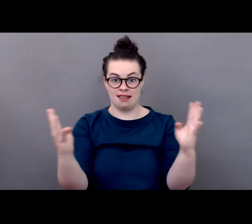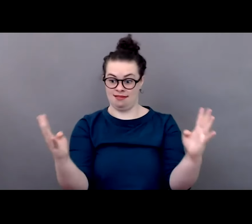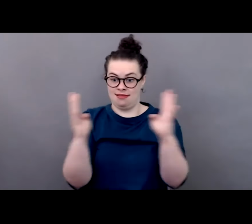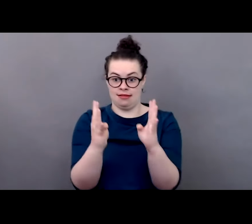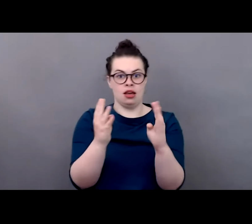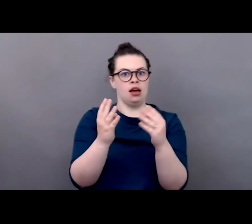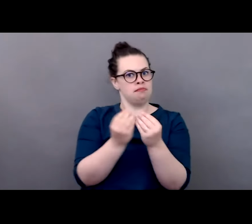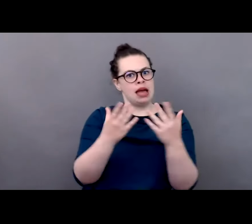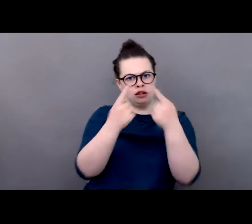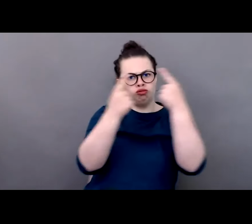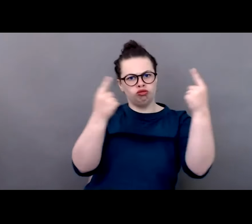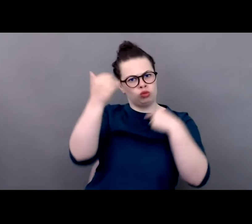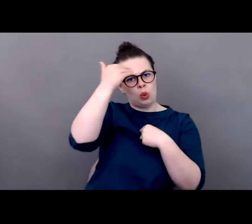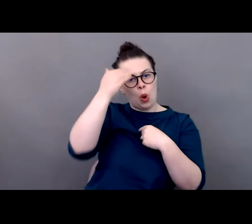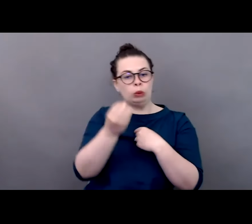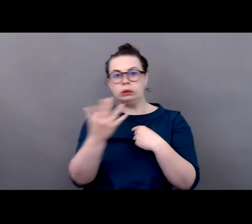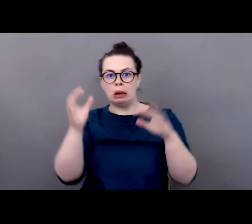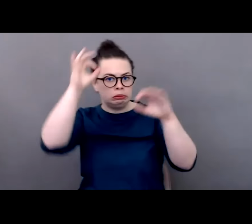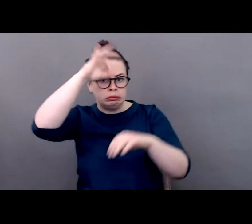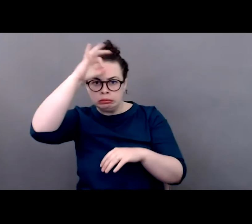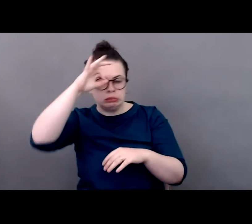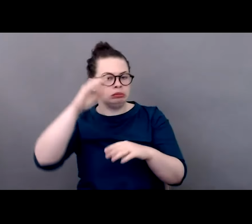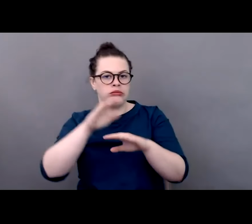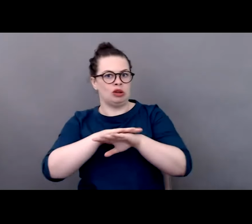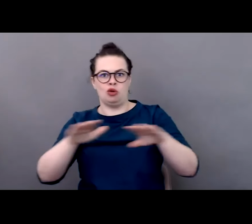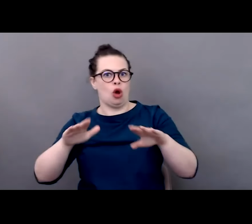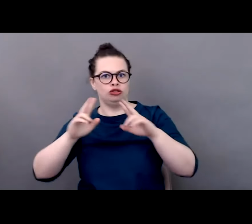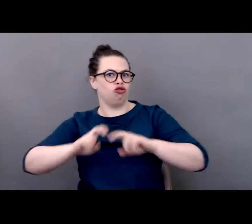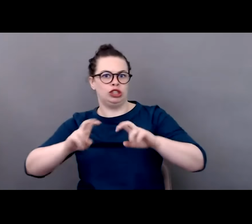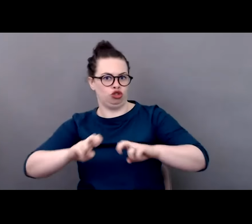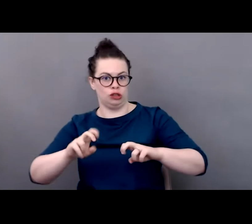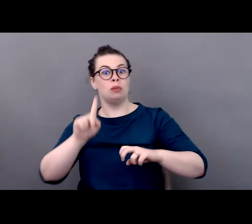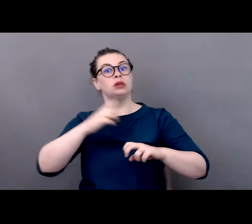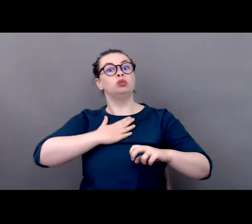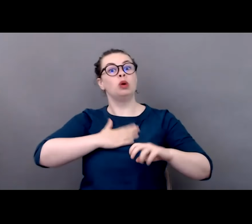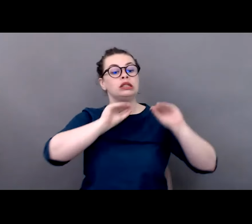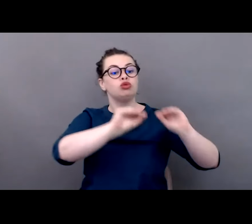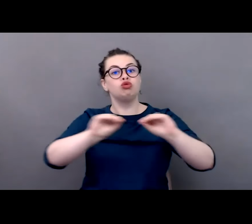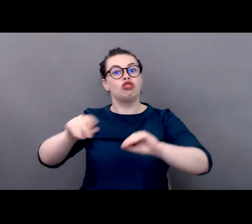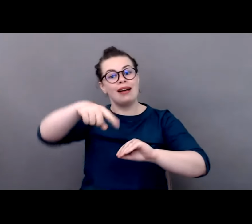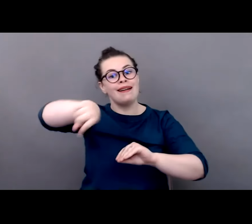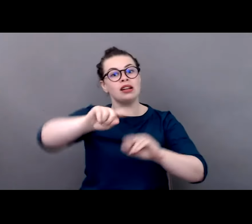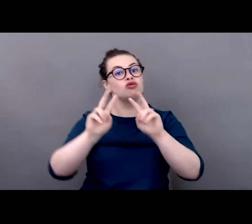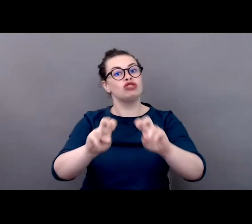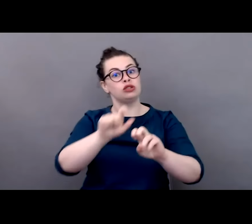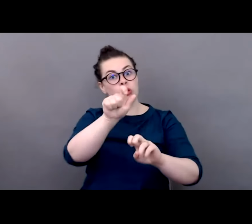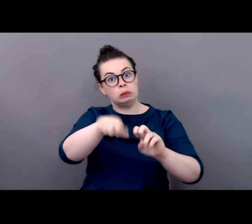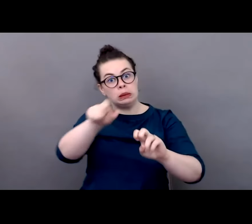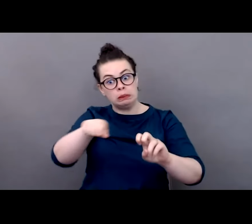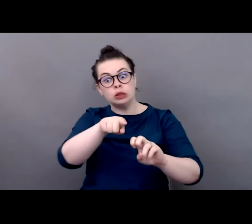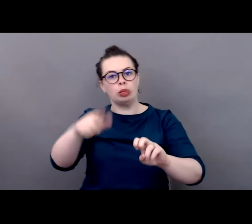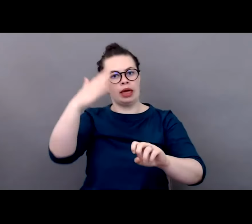together to train an interdisciplinary group of researchers who we hope will be the next generation of disability